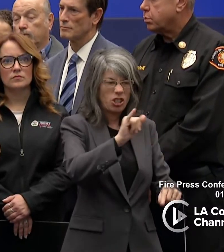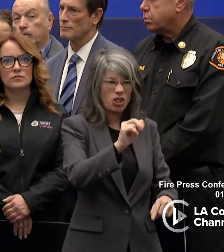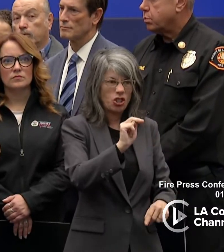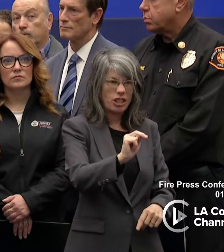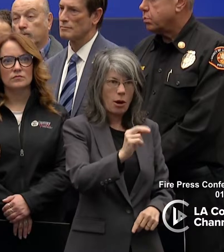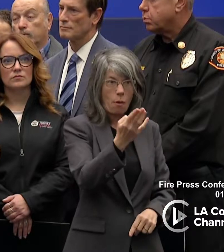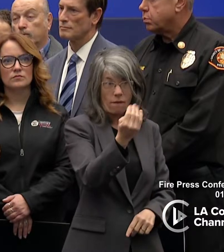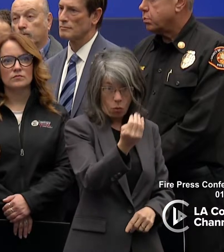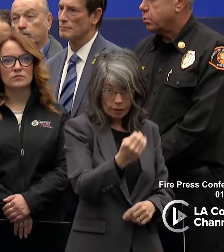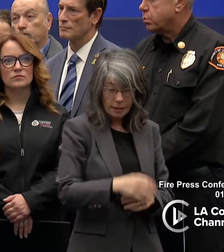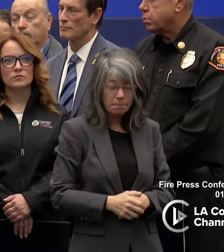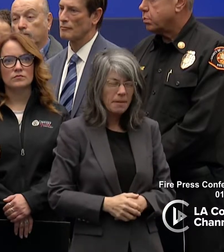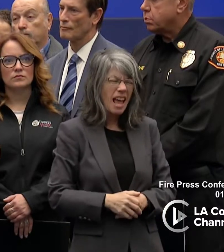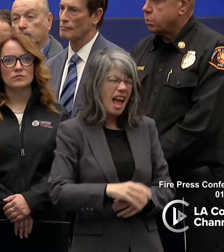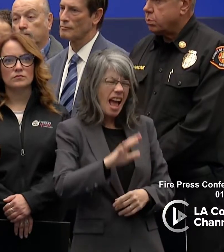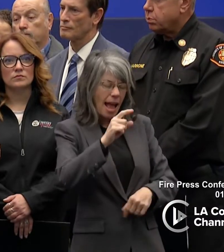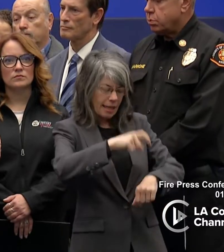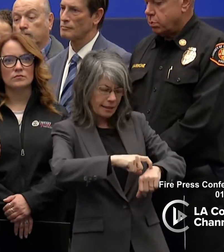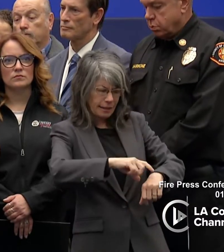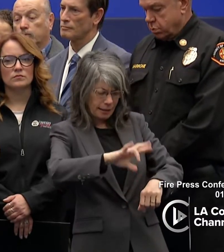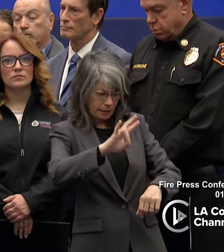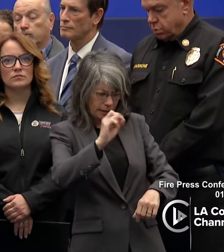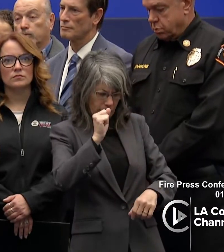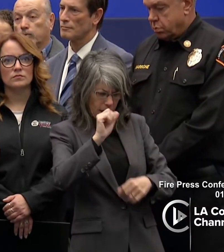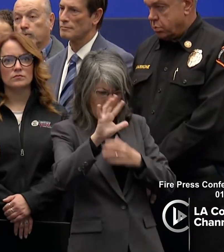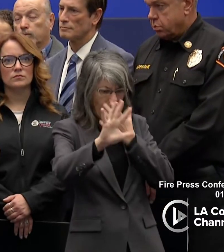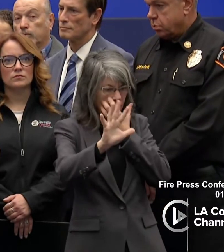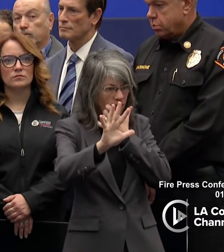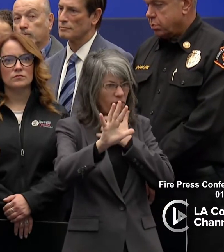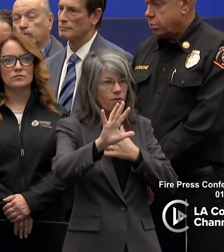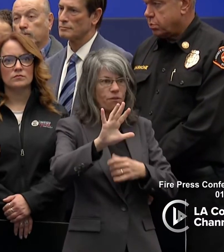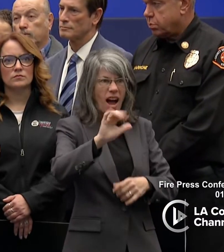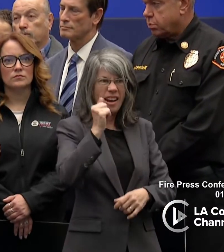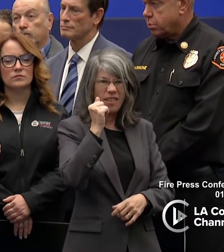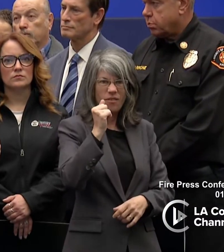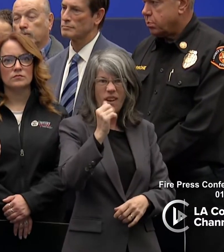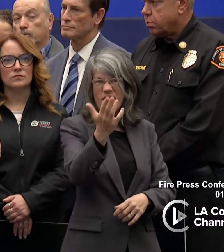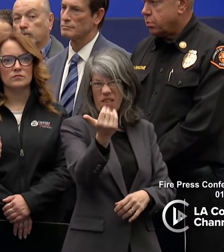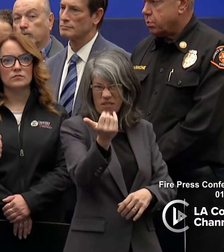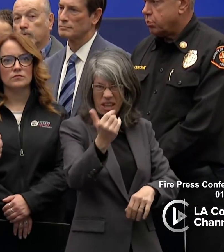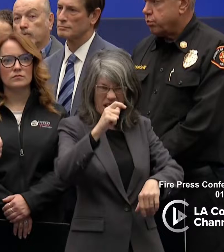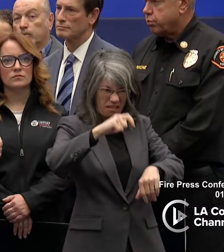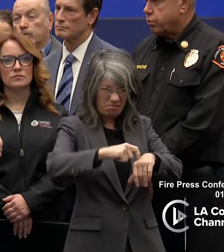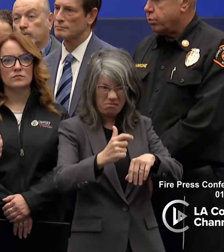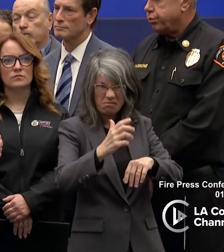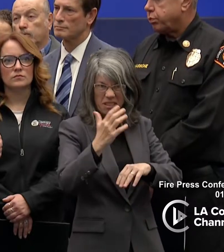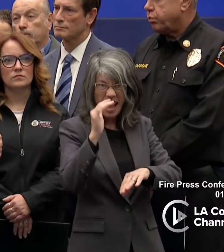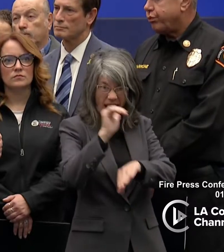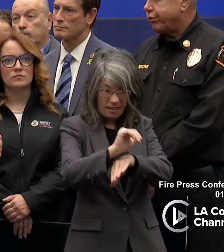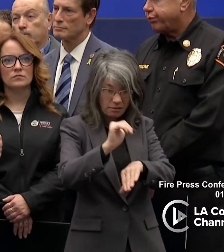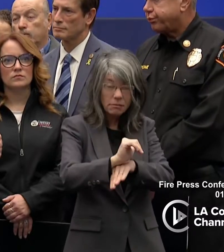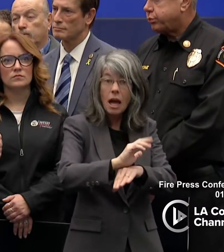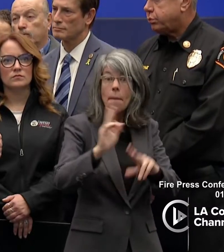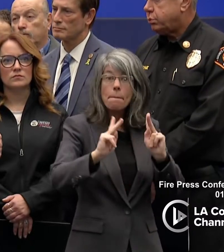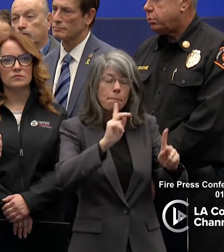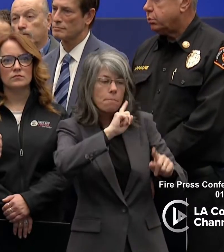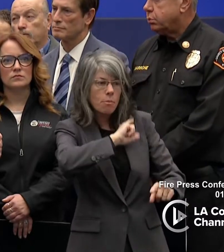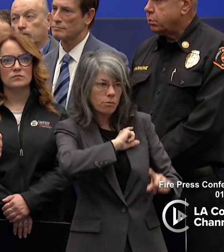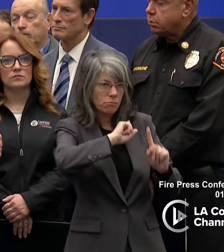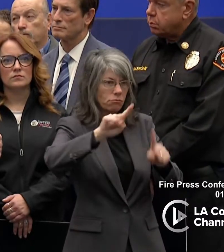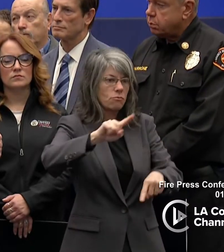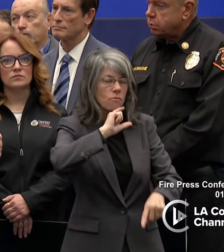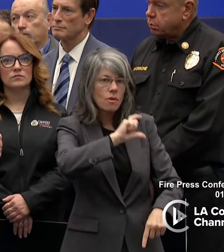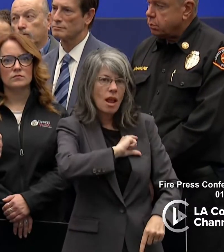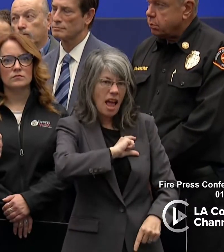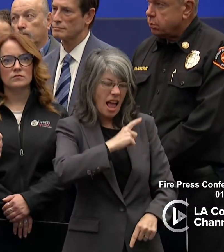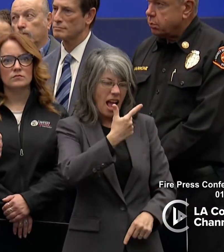fire zone. At approximately 5:15 p.m., officers responded to a radio call near the intersection of Glen